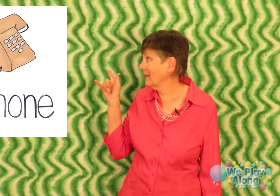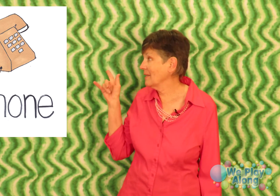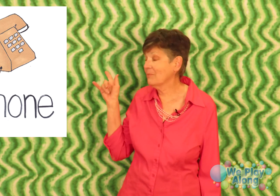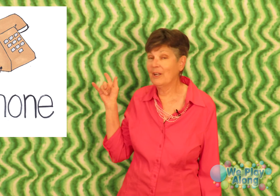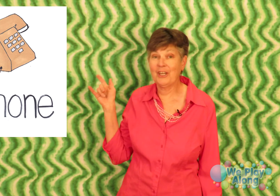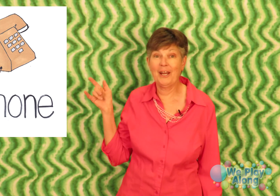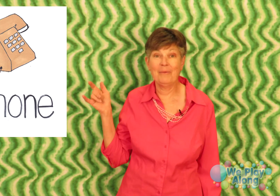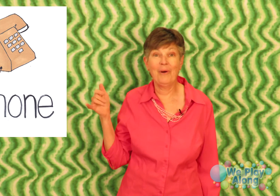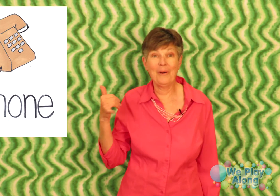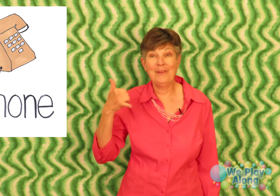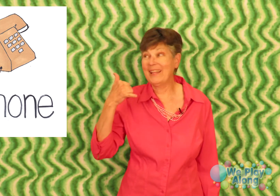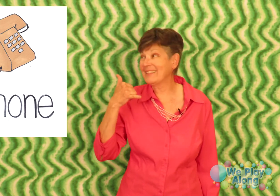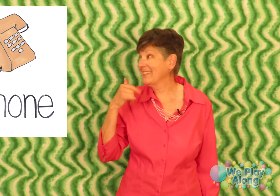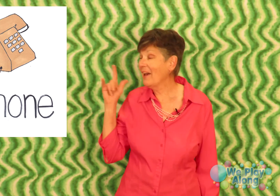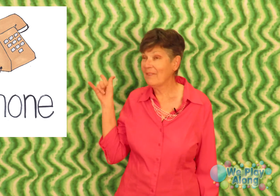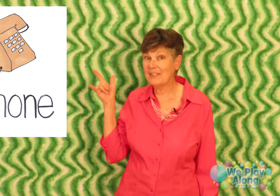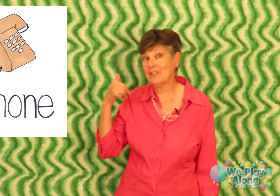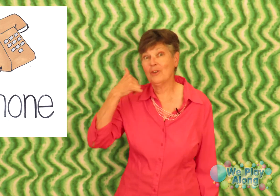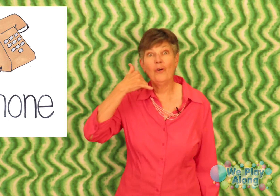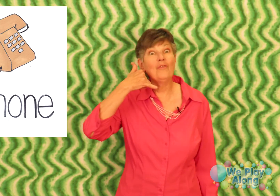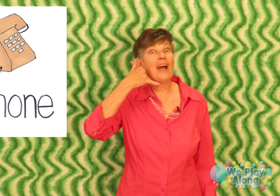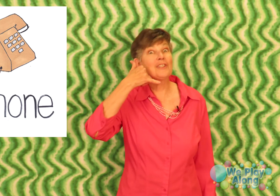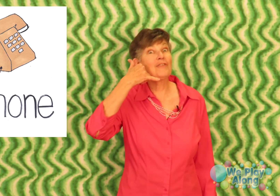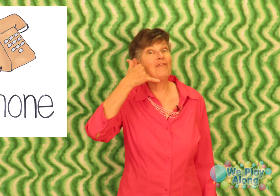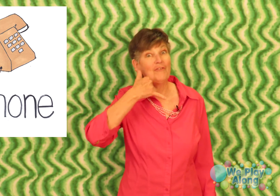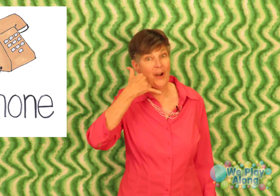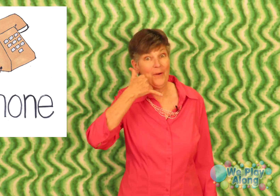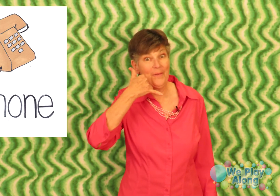this much anymore, but this is an old-fashioned phone.